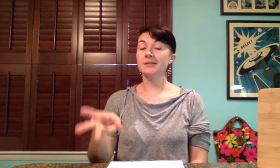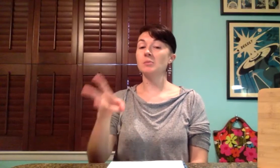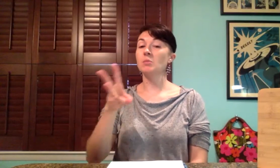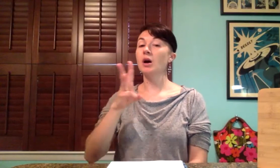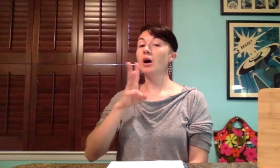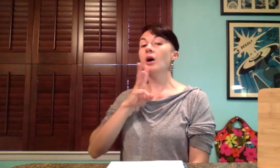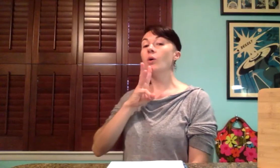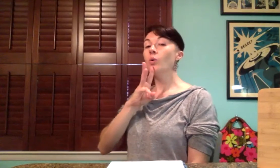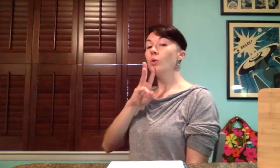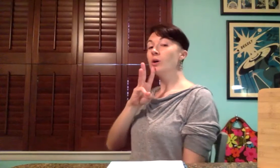some